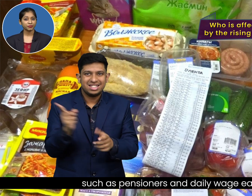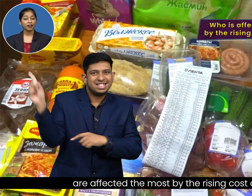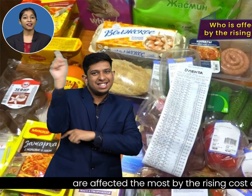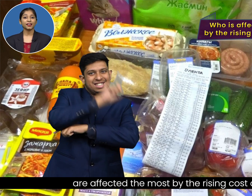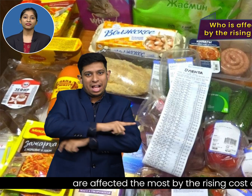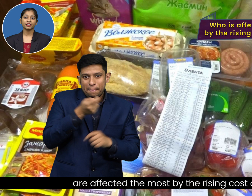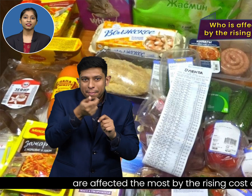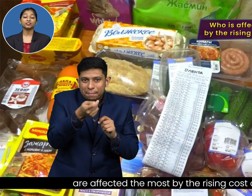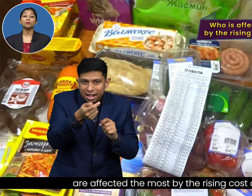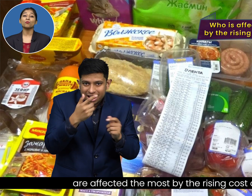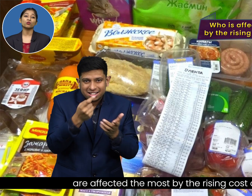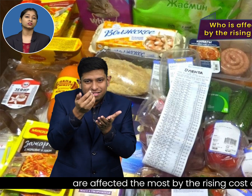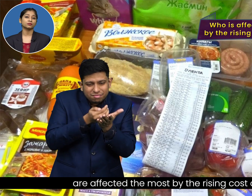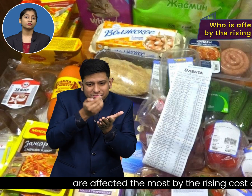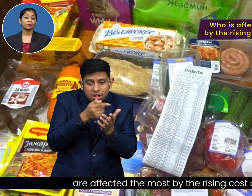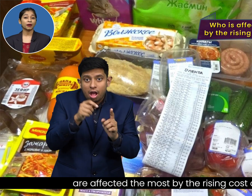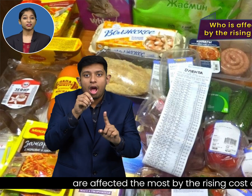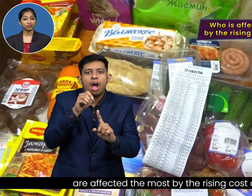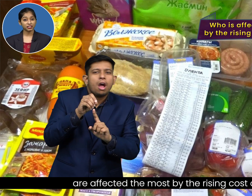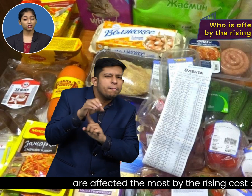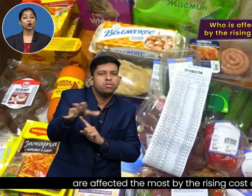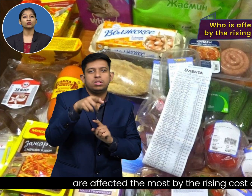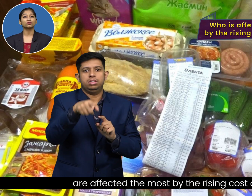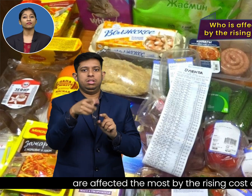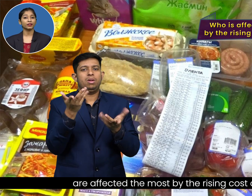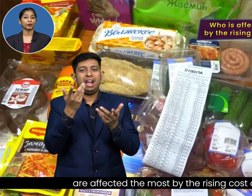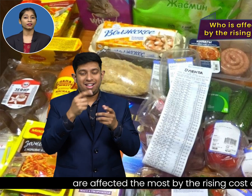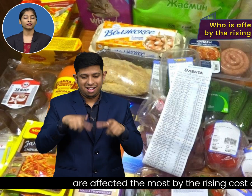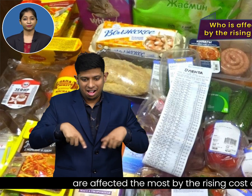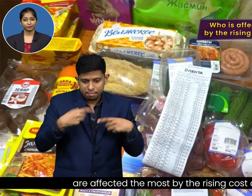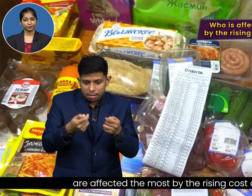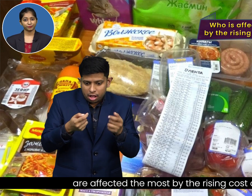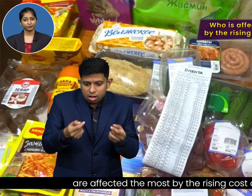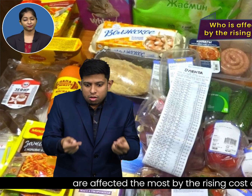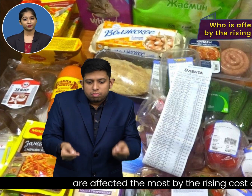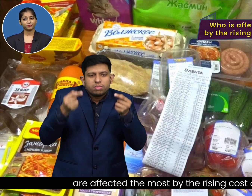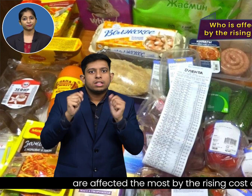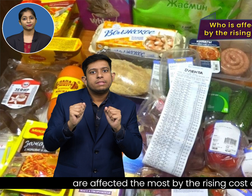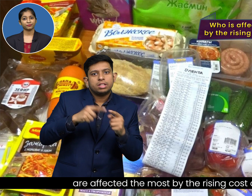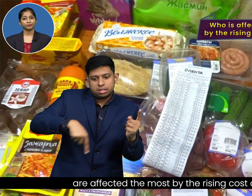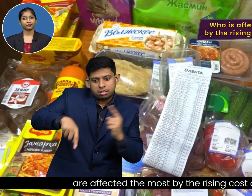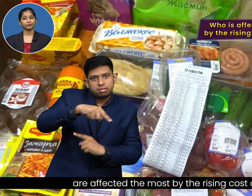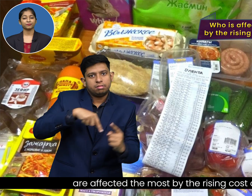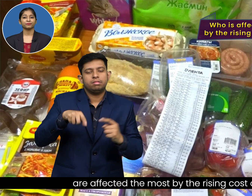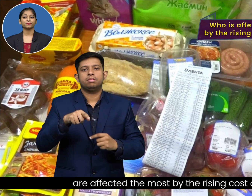earners are affected the most by the rising cost of living.